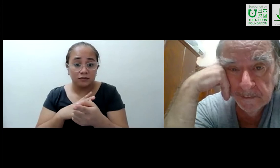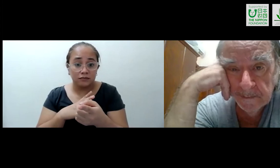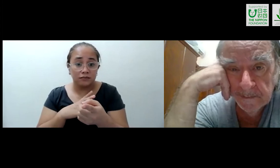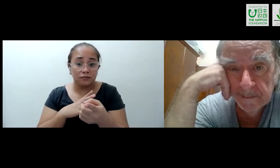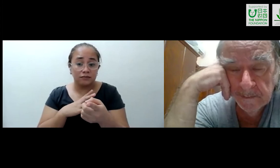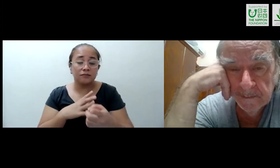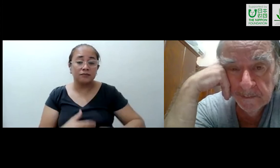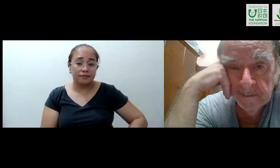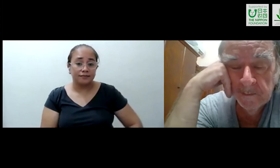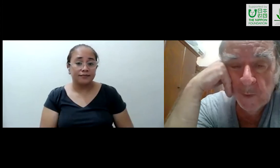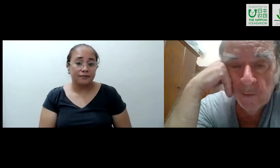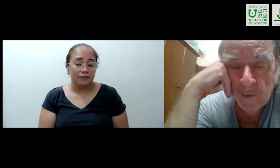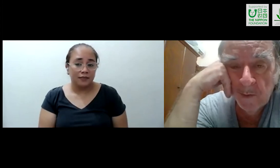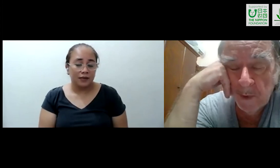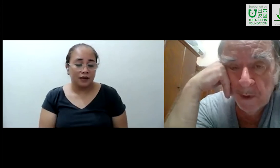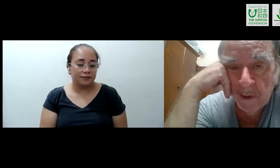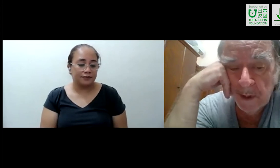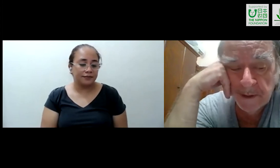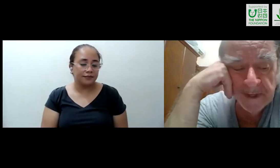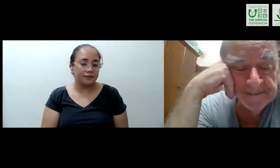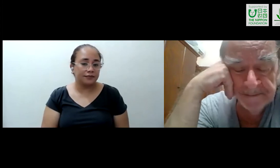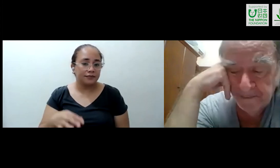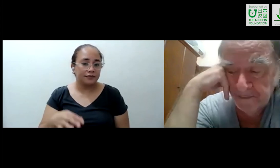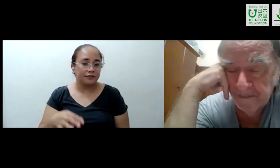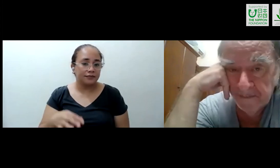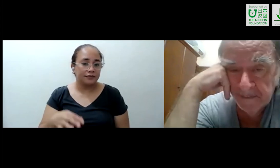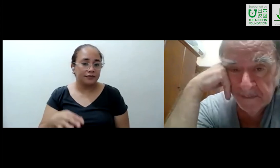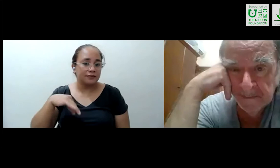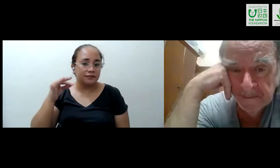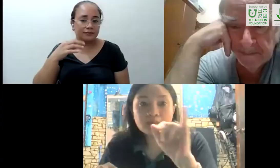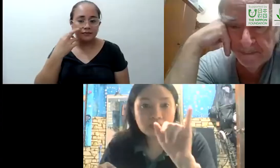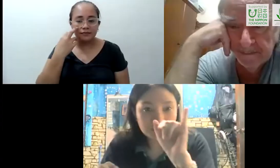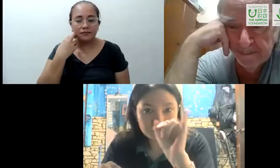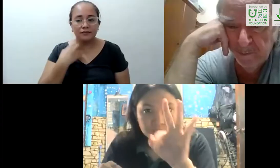Yes, sir. Meng has her hand up. Yes, Ming.